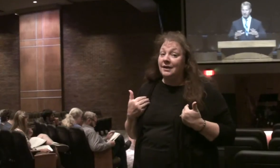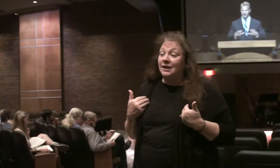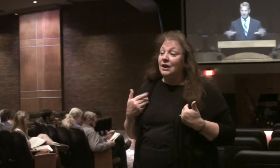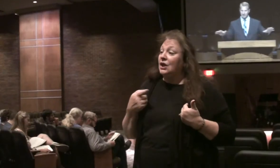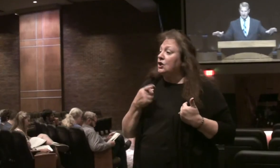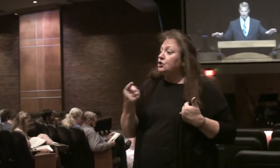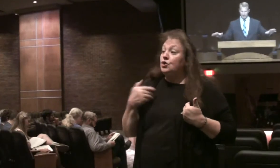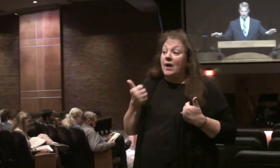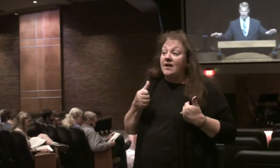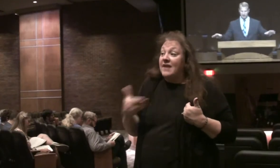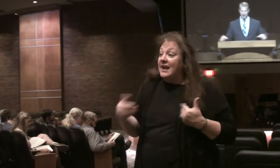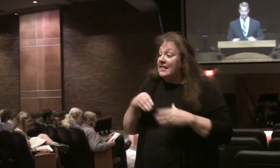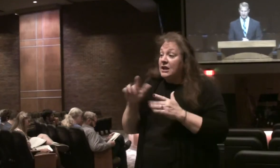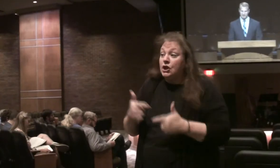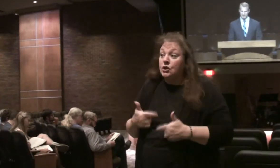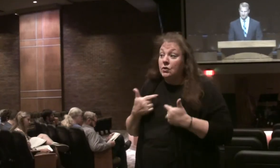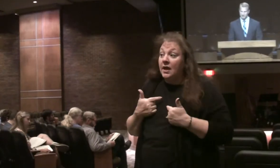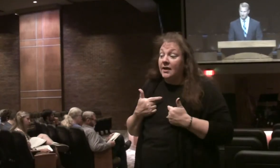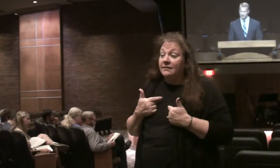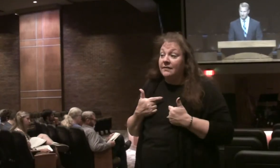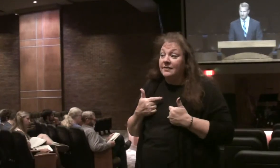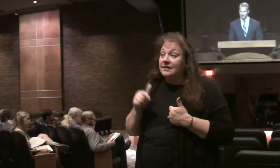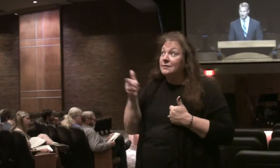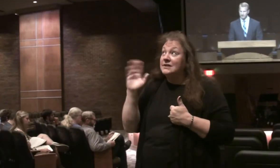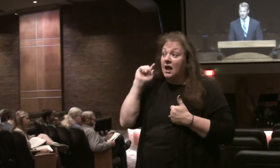Do you have anything in your life you haven't received?